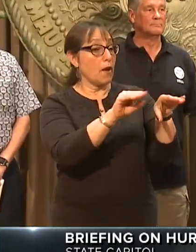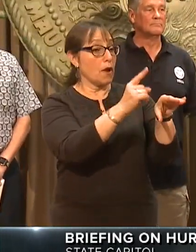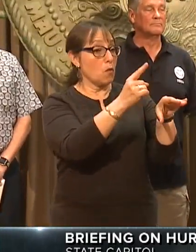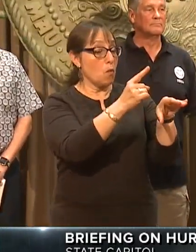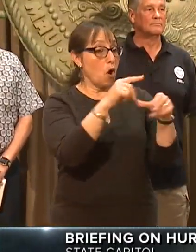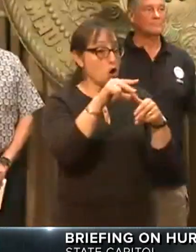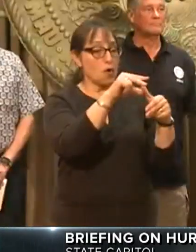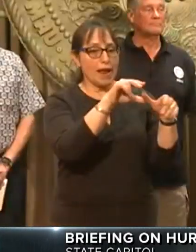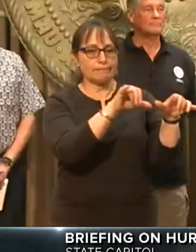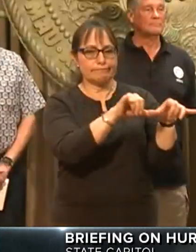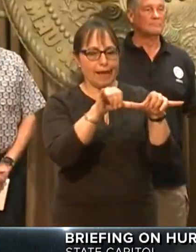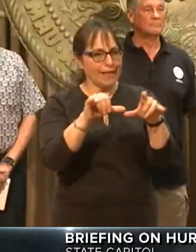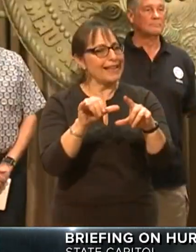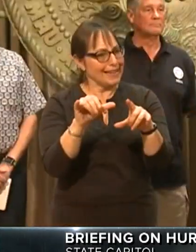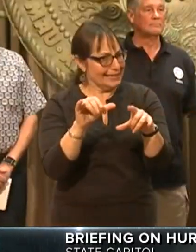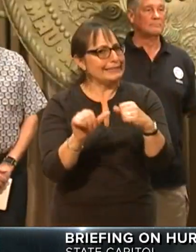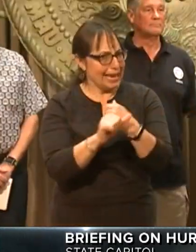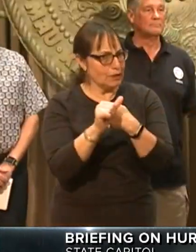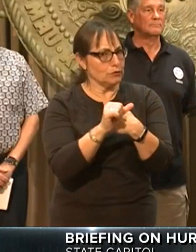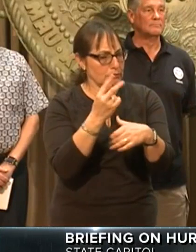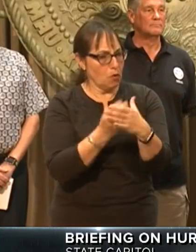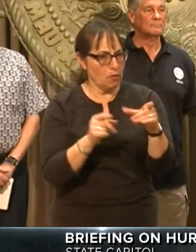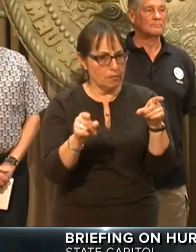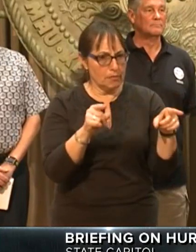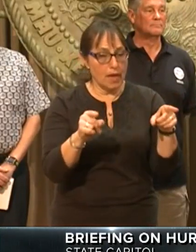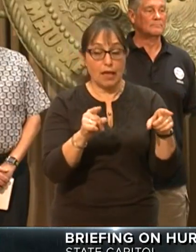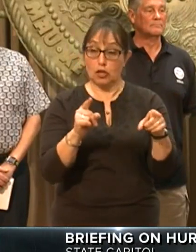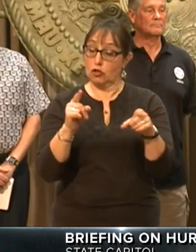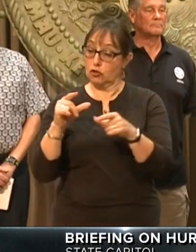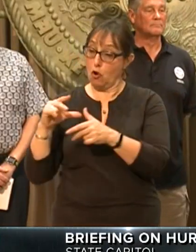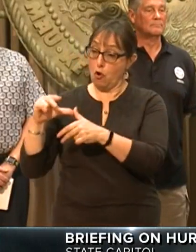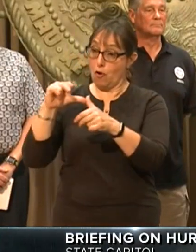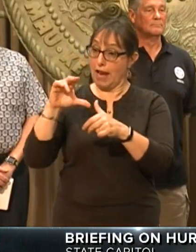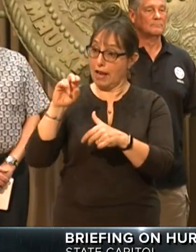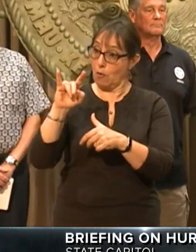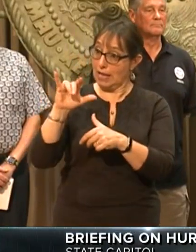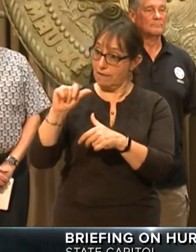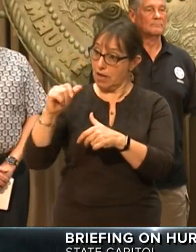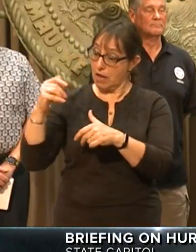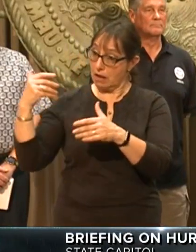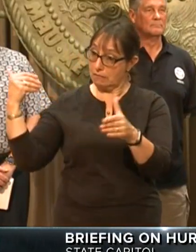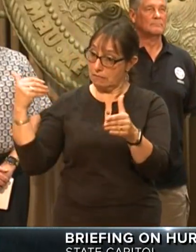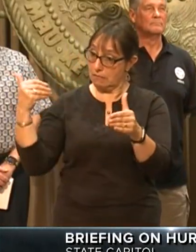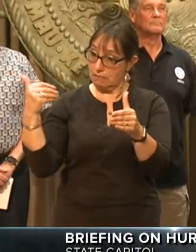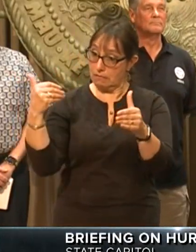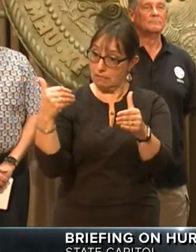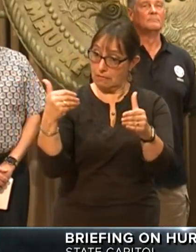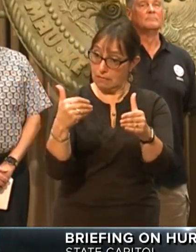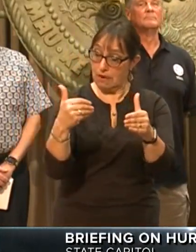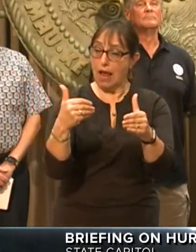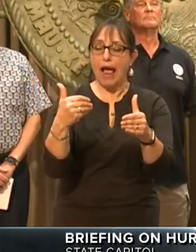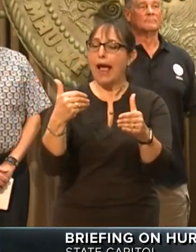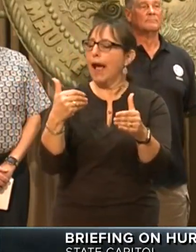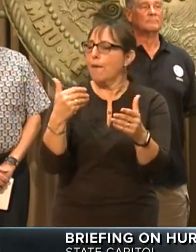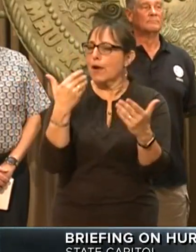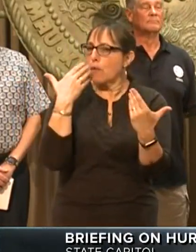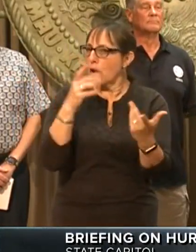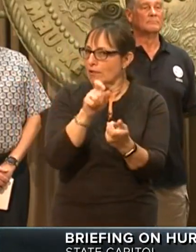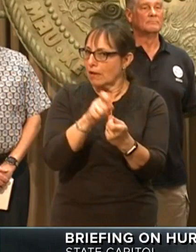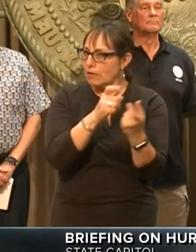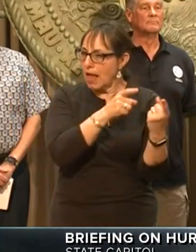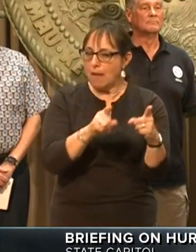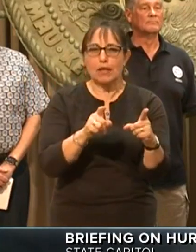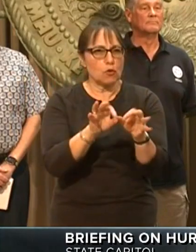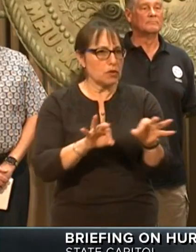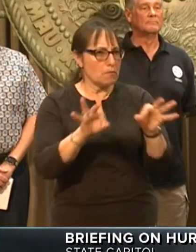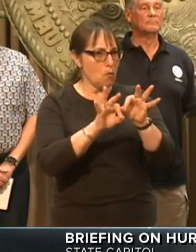don't know what it's going to look like as Olivia approaches the Hawaiian Islands. So please, folks, don't let your guard down, please.